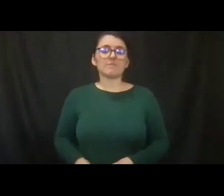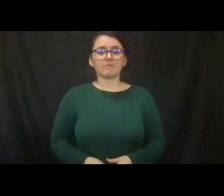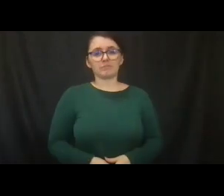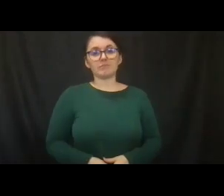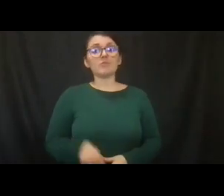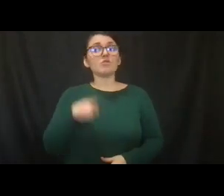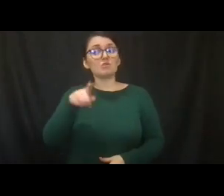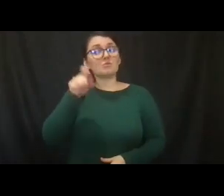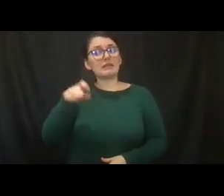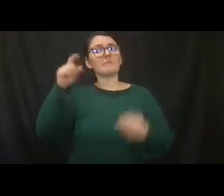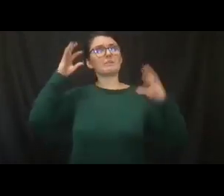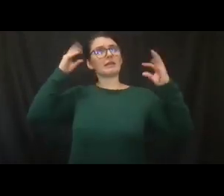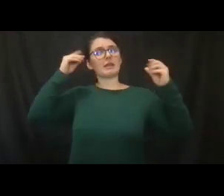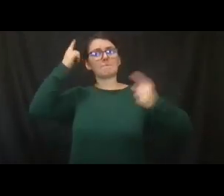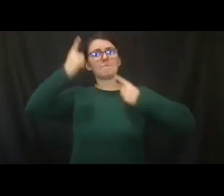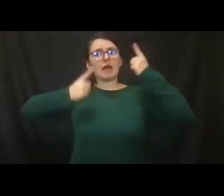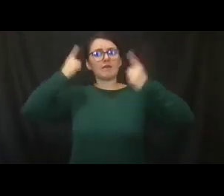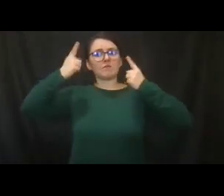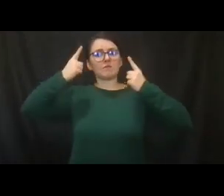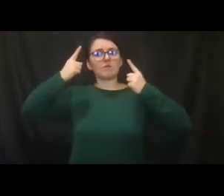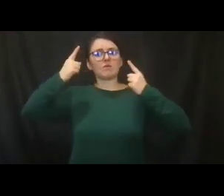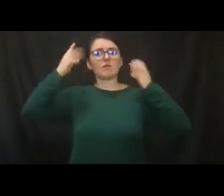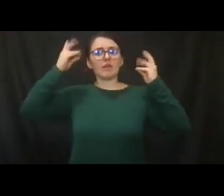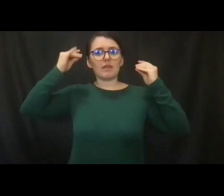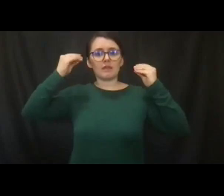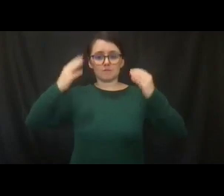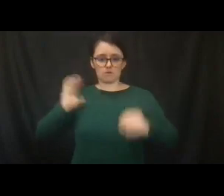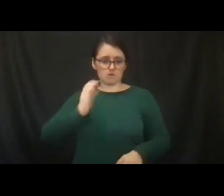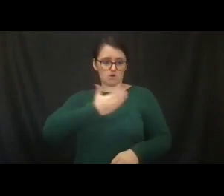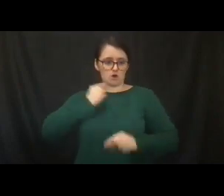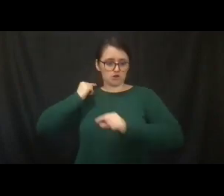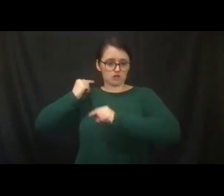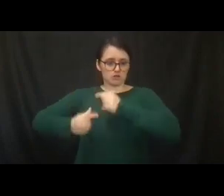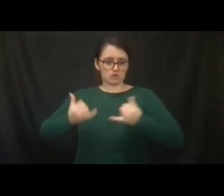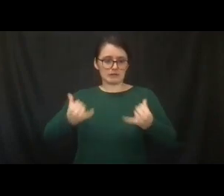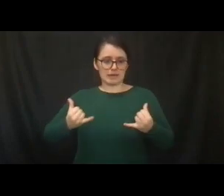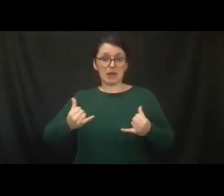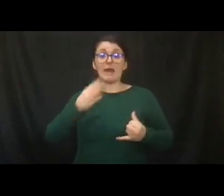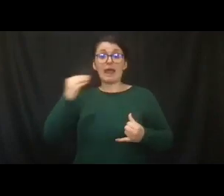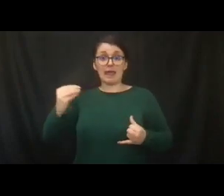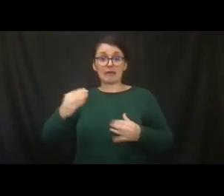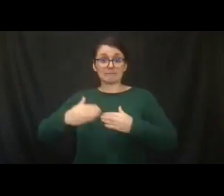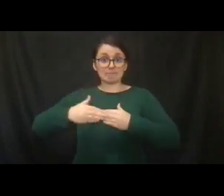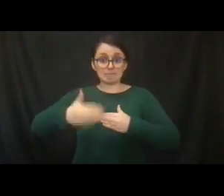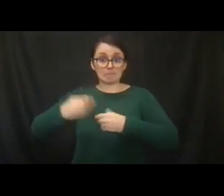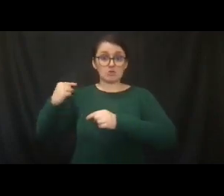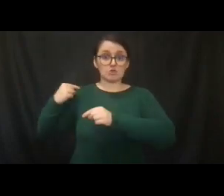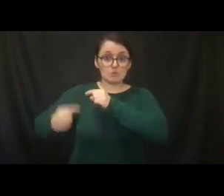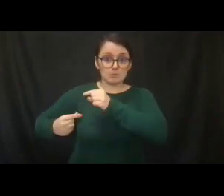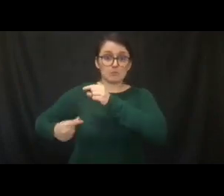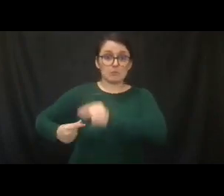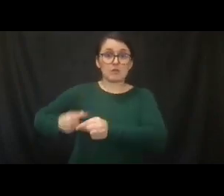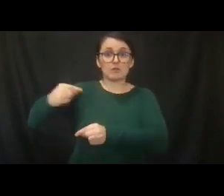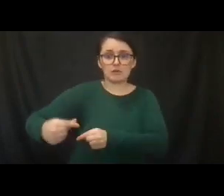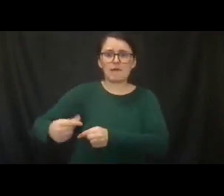think about that, what that means for our generation and what that means for the generations to come. How